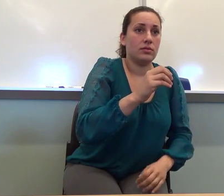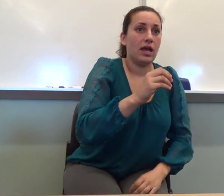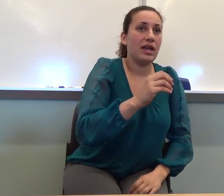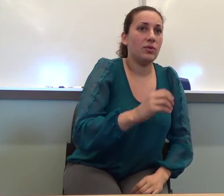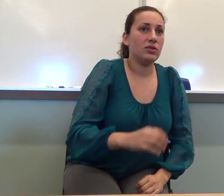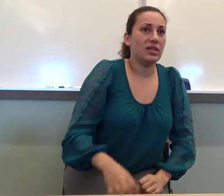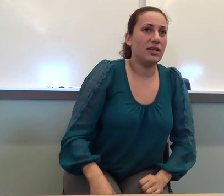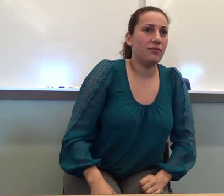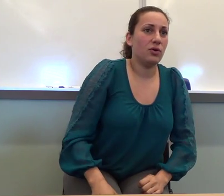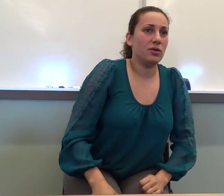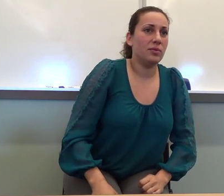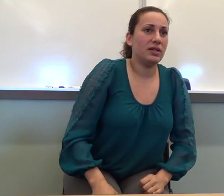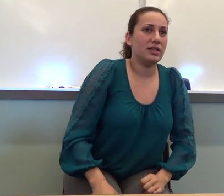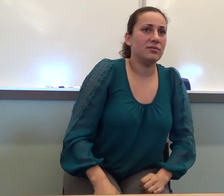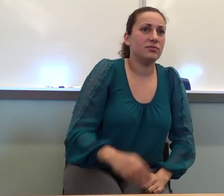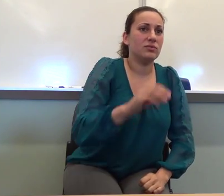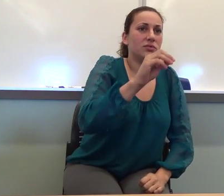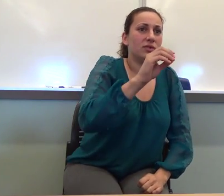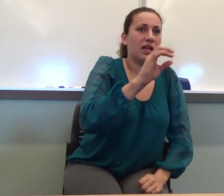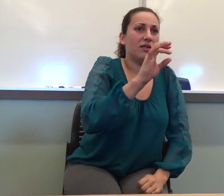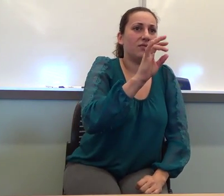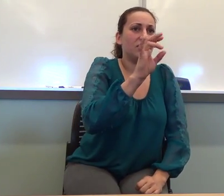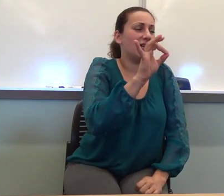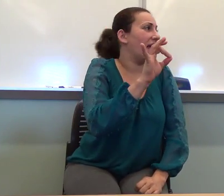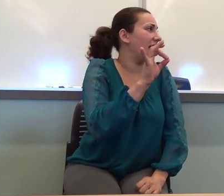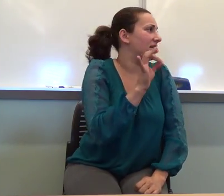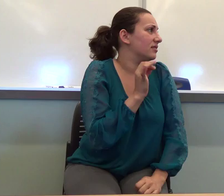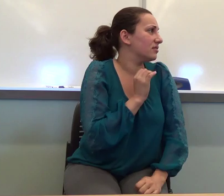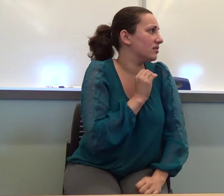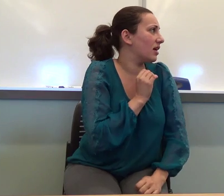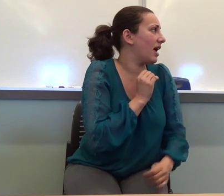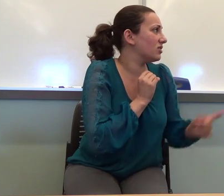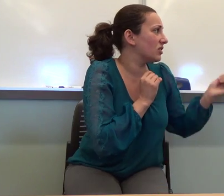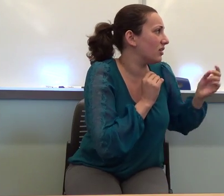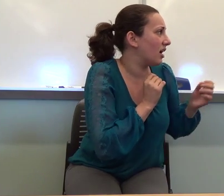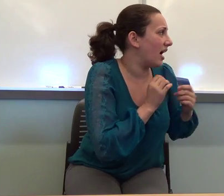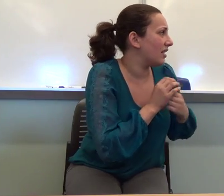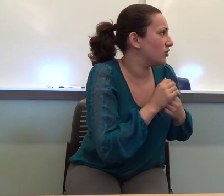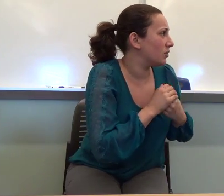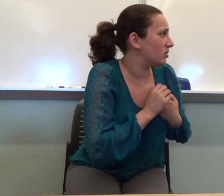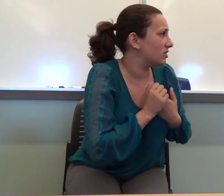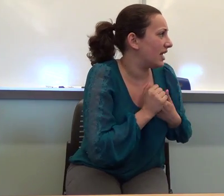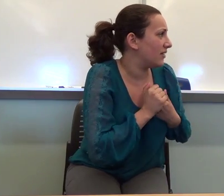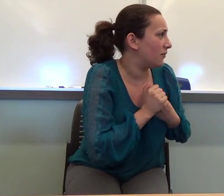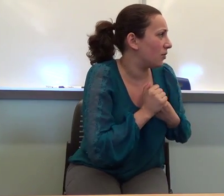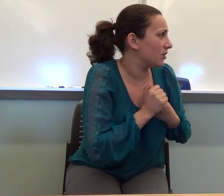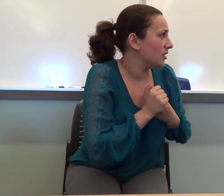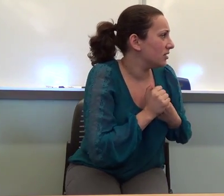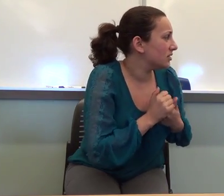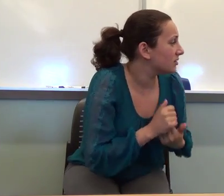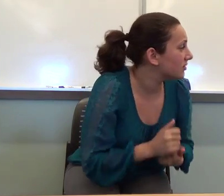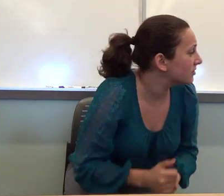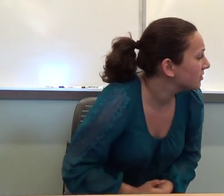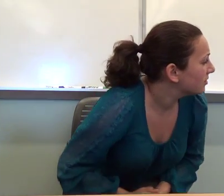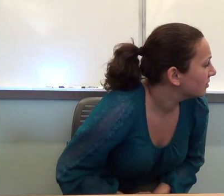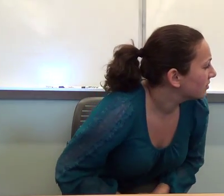How do you reduce 84 to become 8? The answer that you got. How did you reduce the 84 to? Over